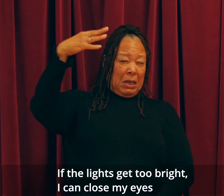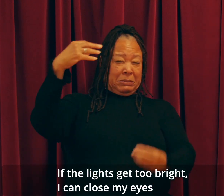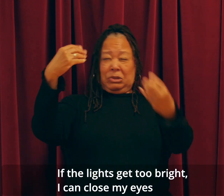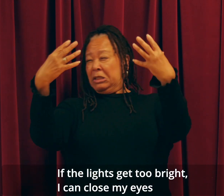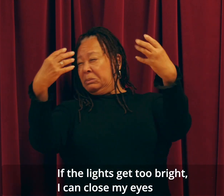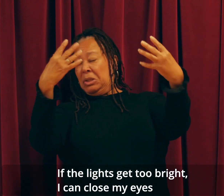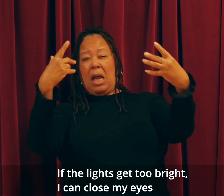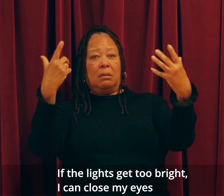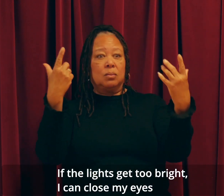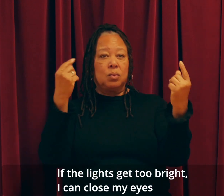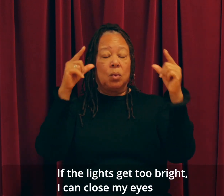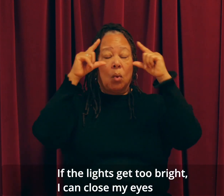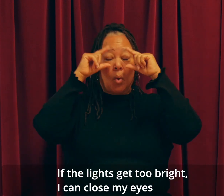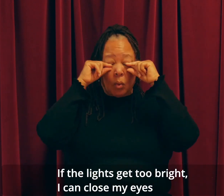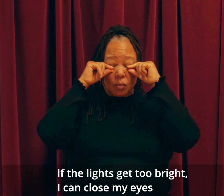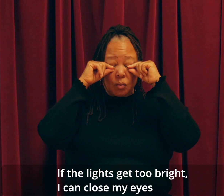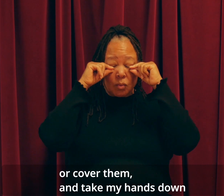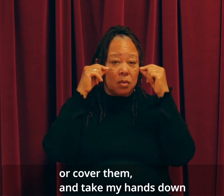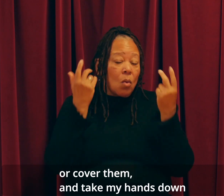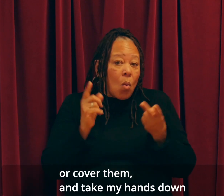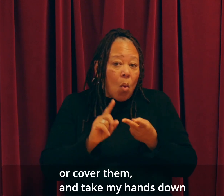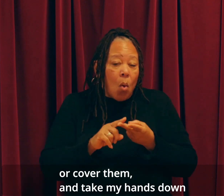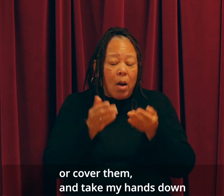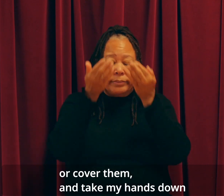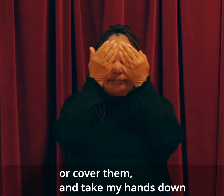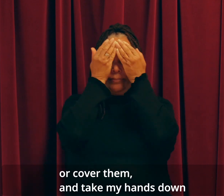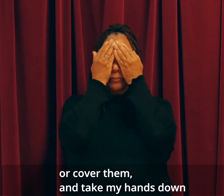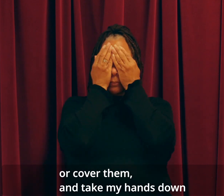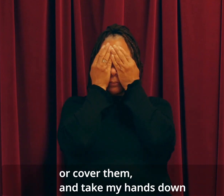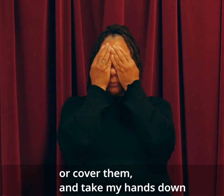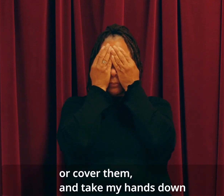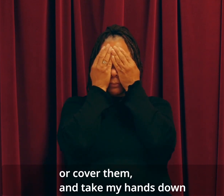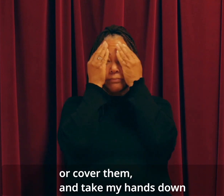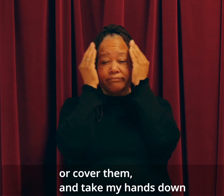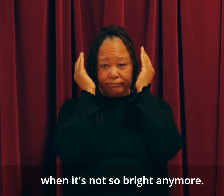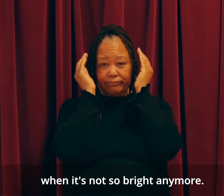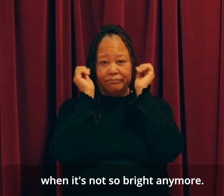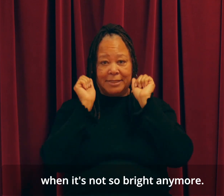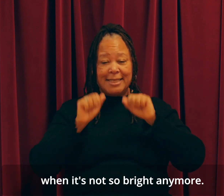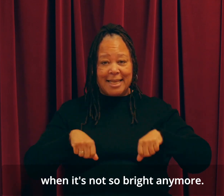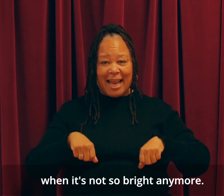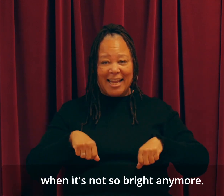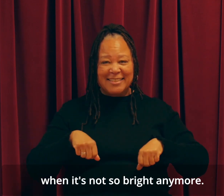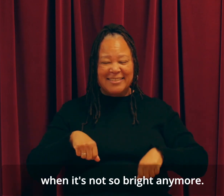get too bright, I can close my eyes or cover them and take my hands down when it's not so bright anymore.